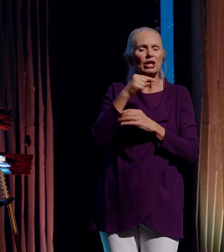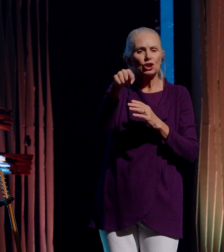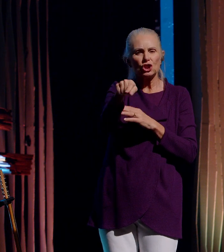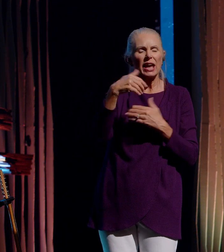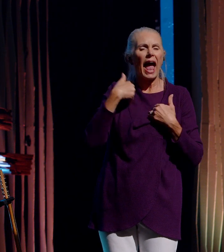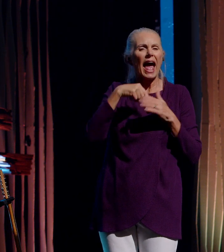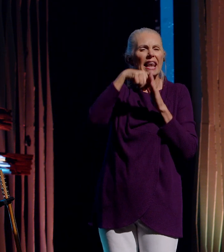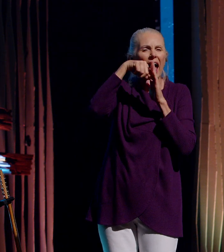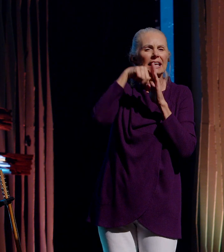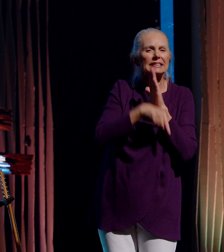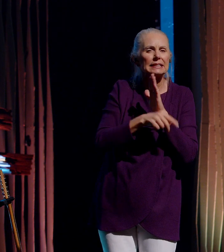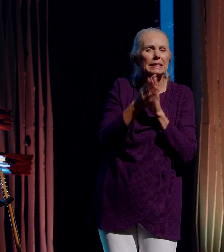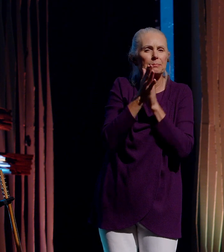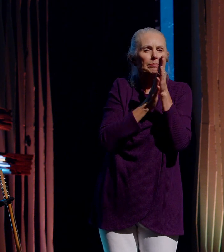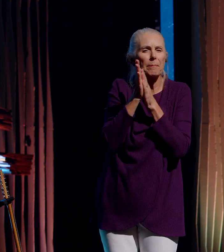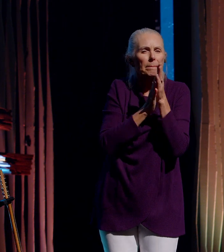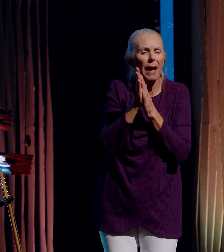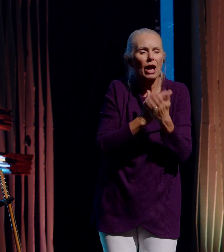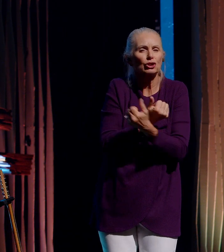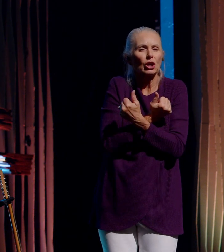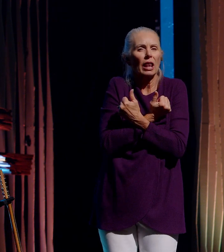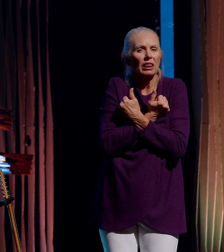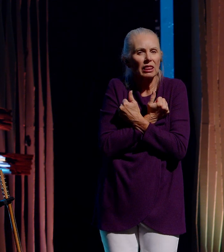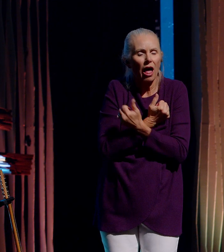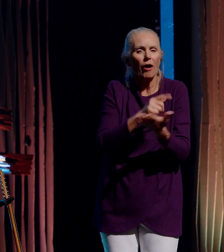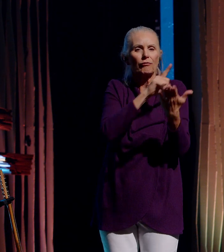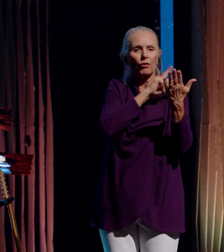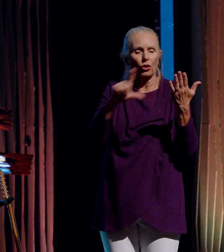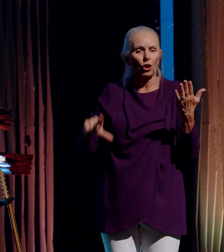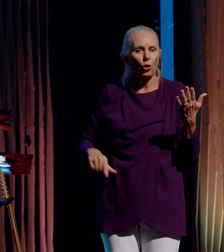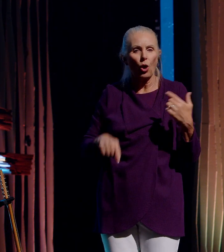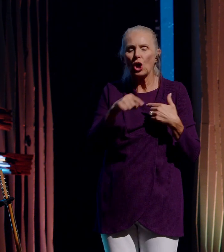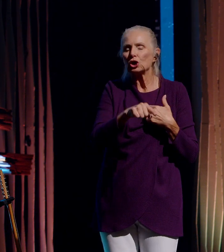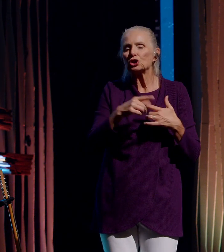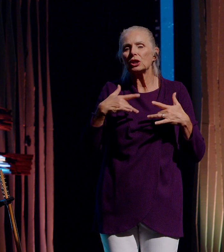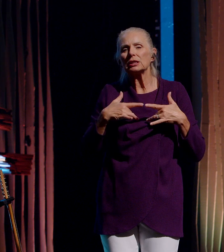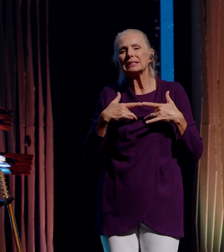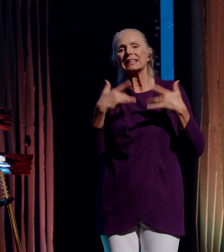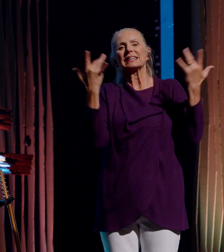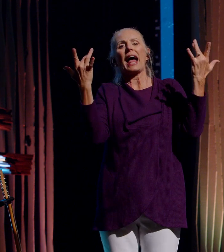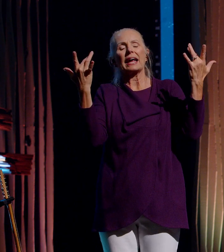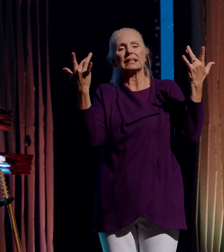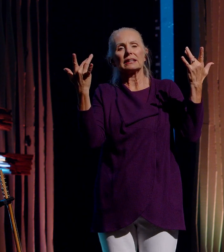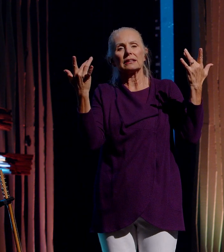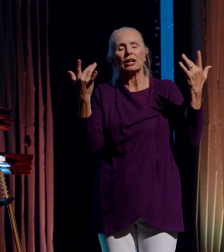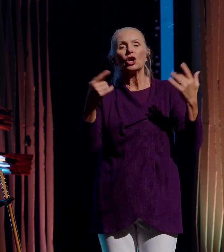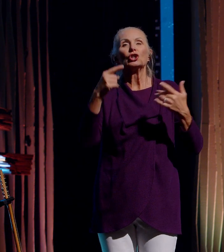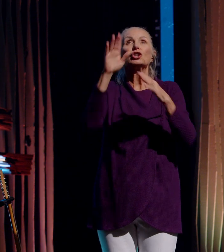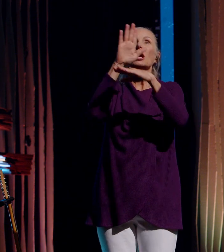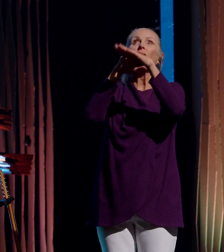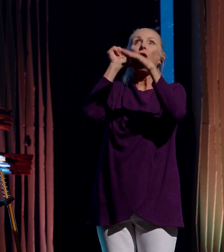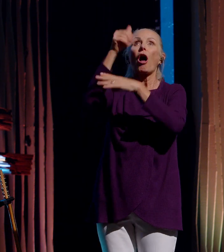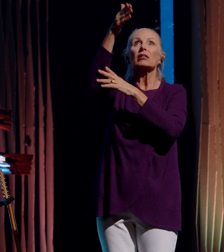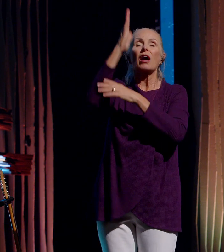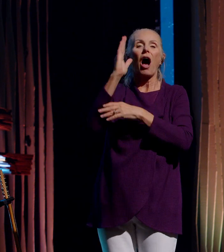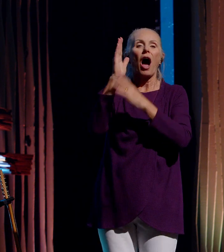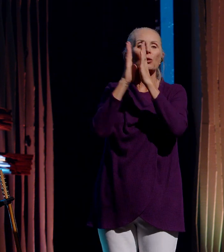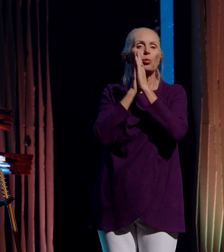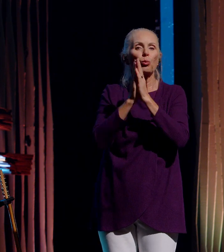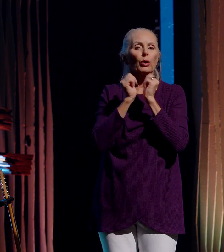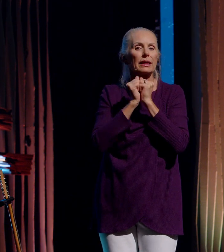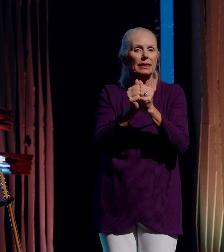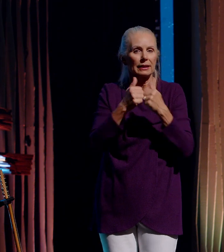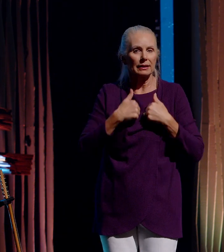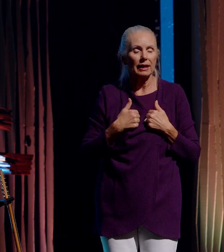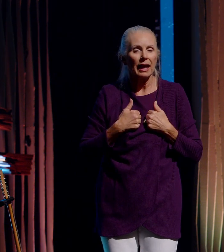passionate love for the Lord. She took great delight in referring to God as her Emmanuel, her God with her, her